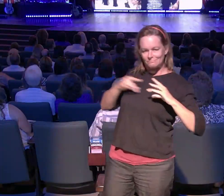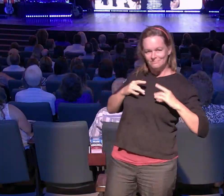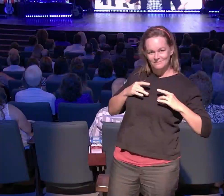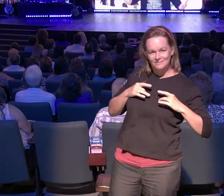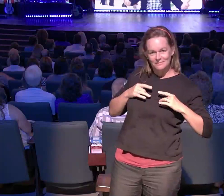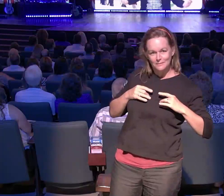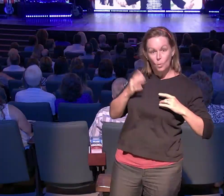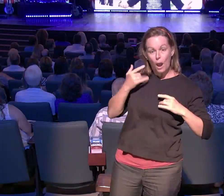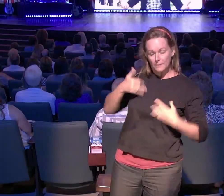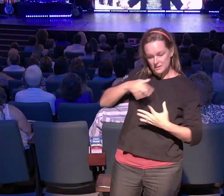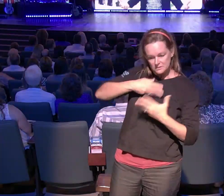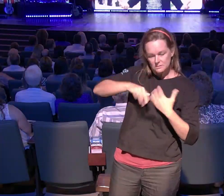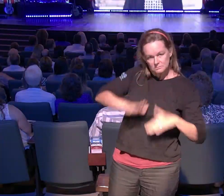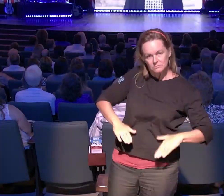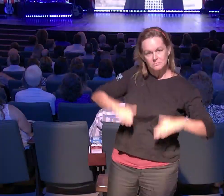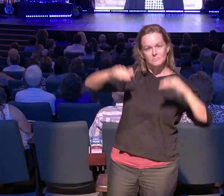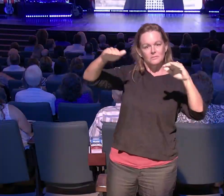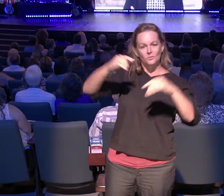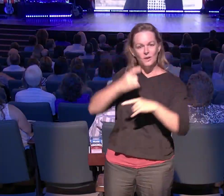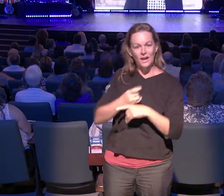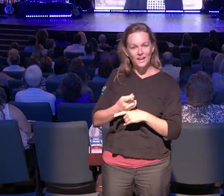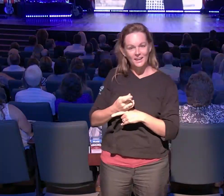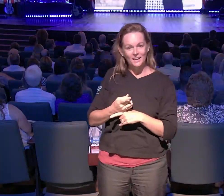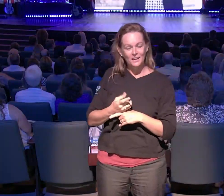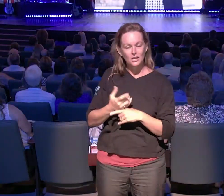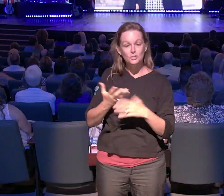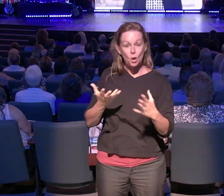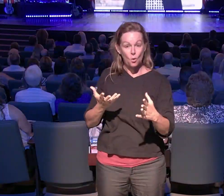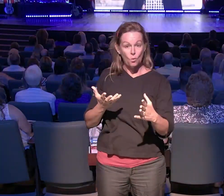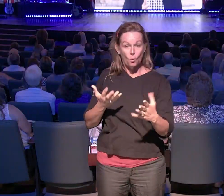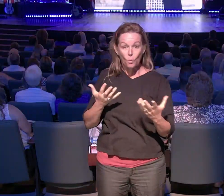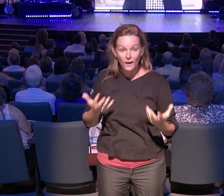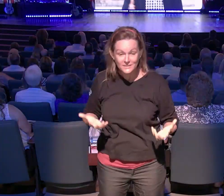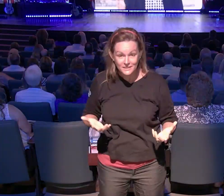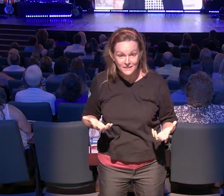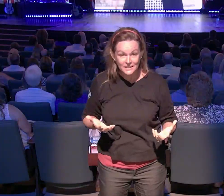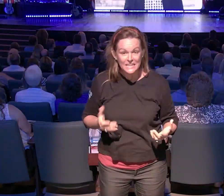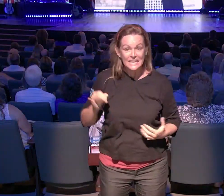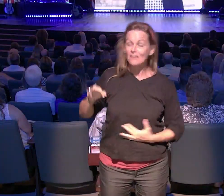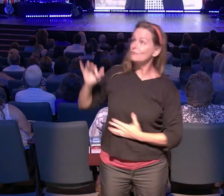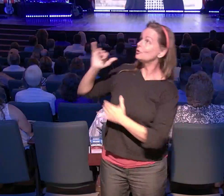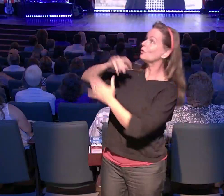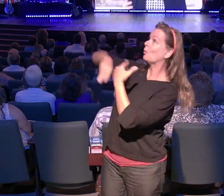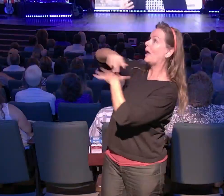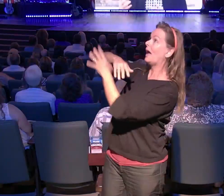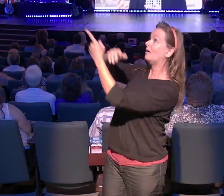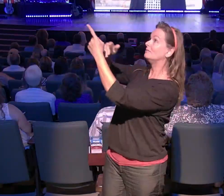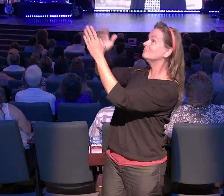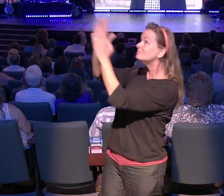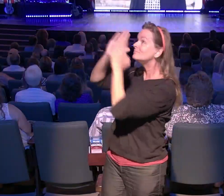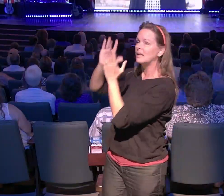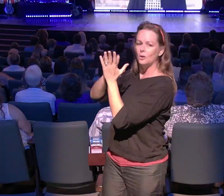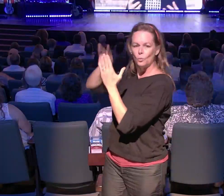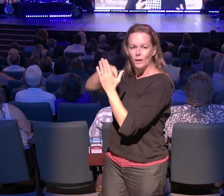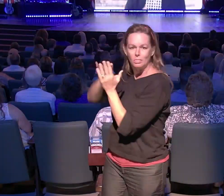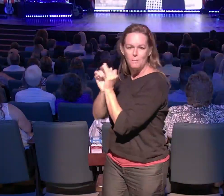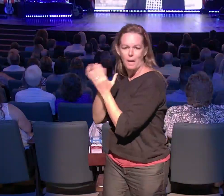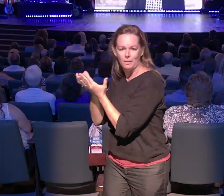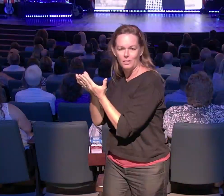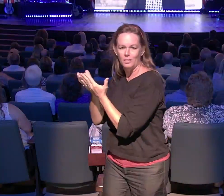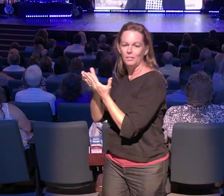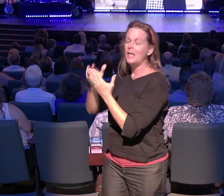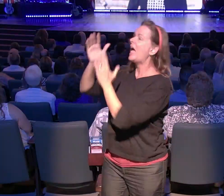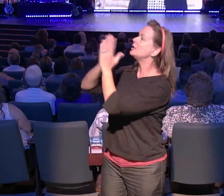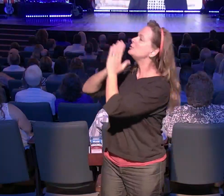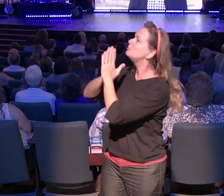because he's been around me his whole life. Here's the point. Sons that stick around their fathers have the characteristics of their